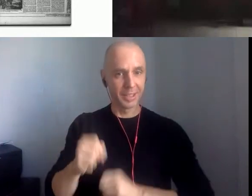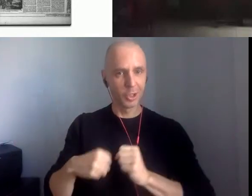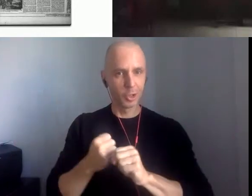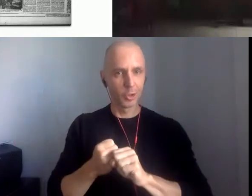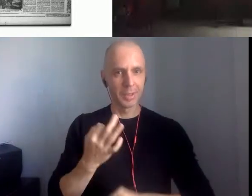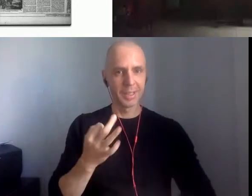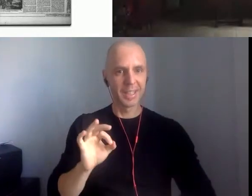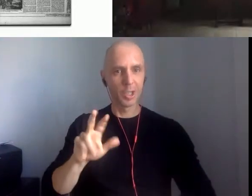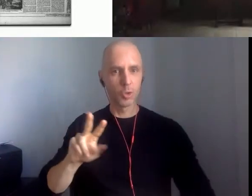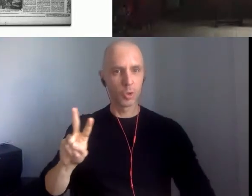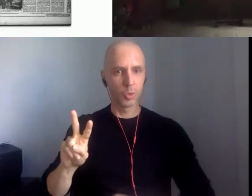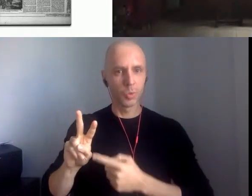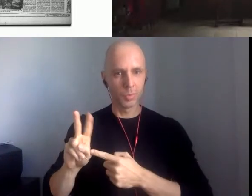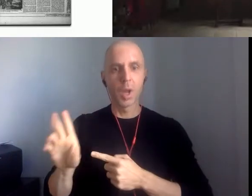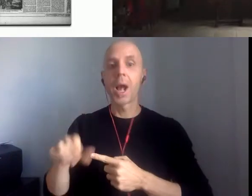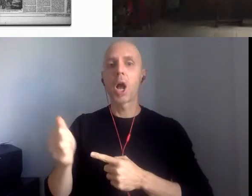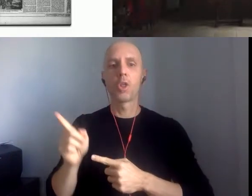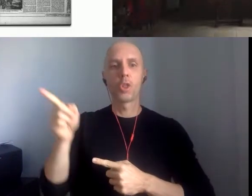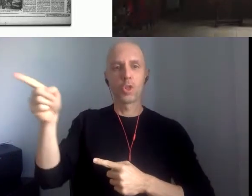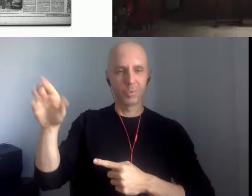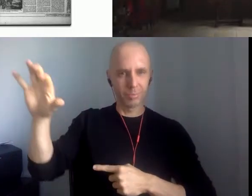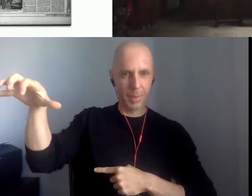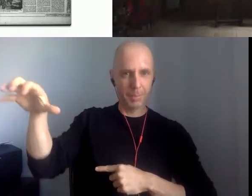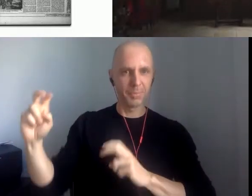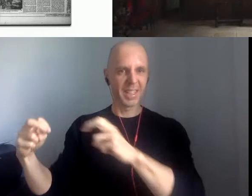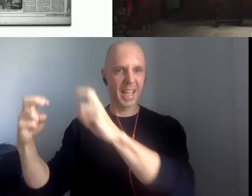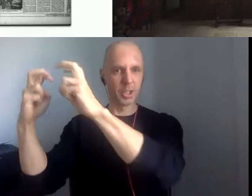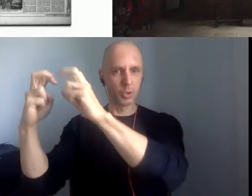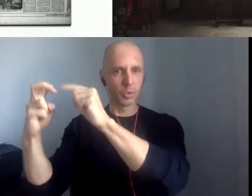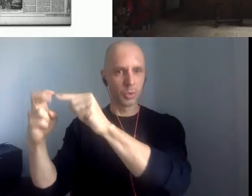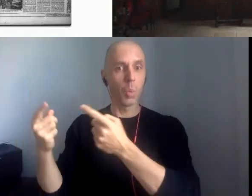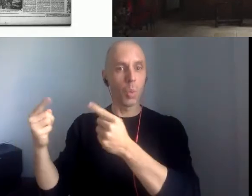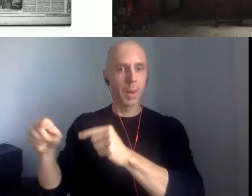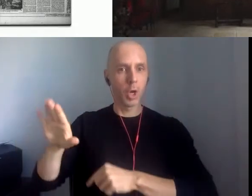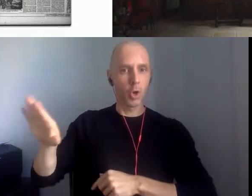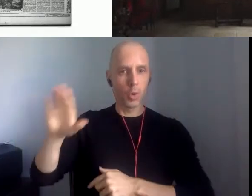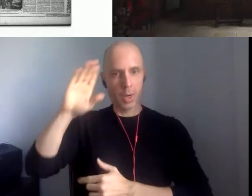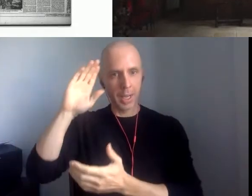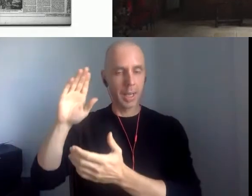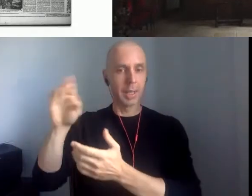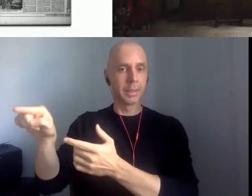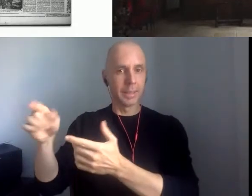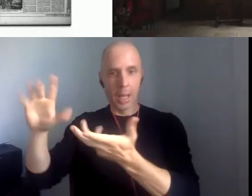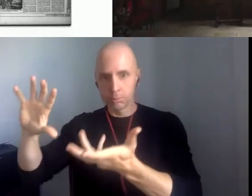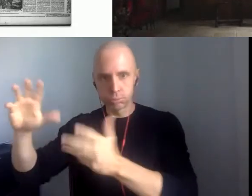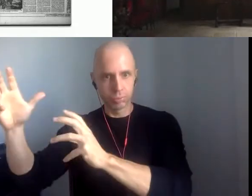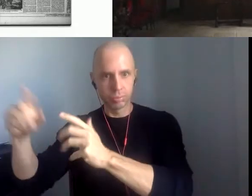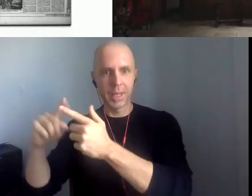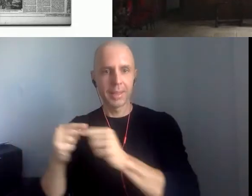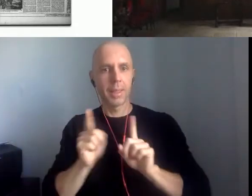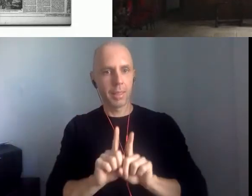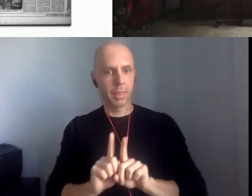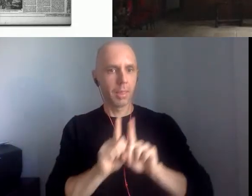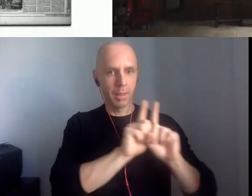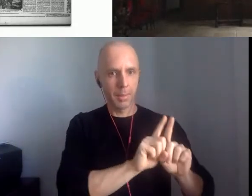Scotney Castle, which they also owned, and Ivor then returned to America. So the moral of the story is, I guess, don't